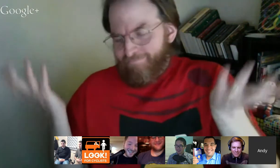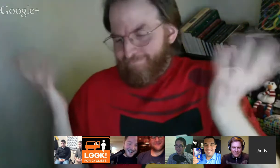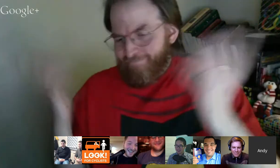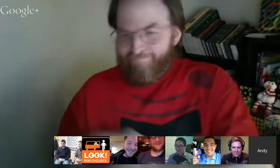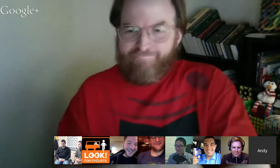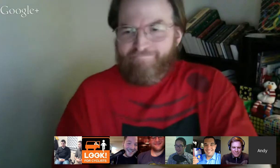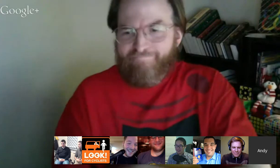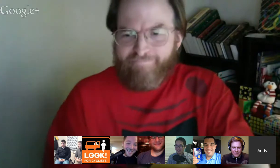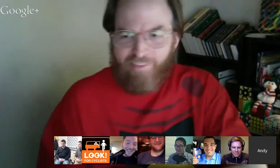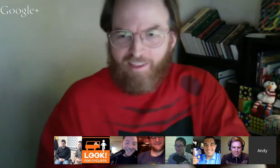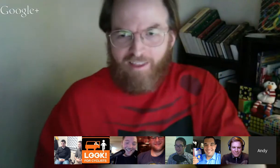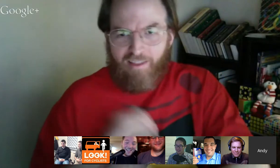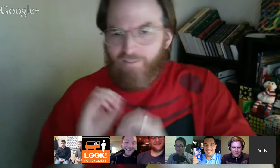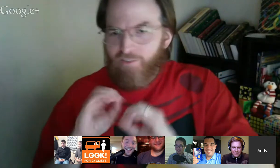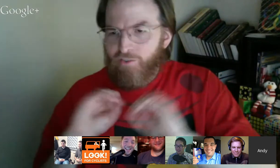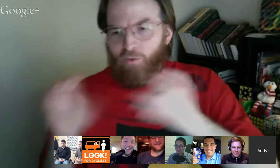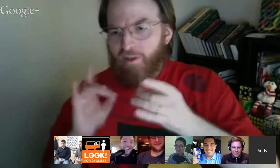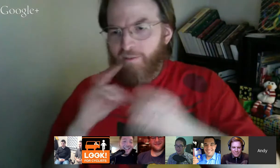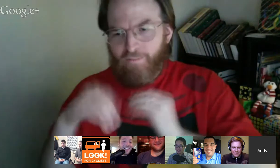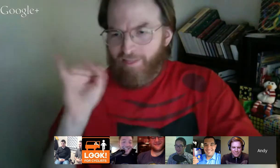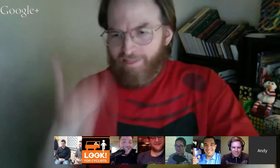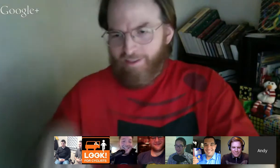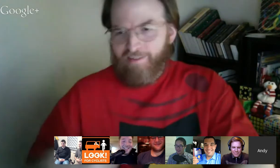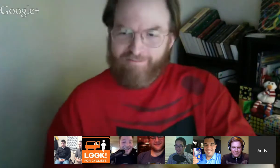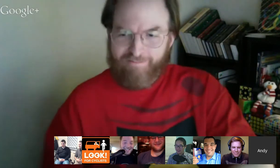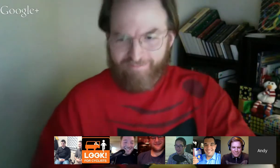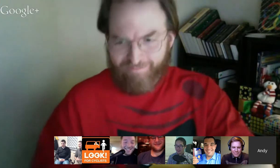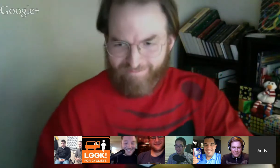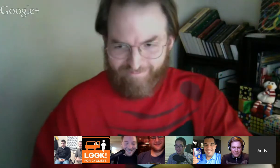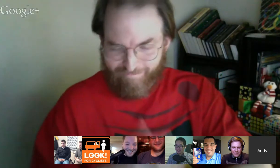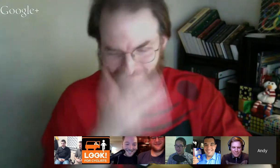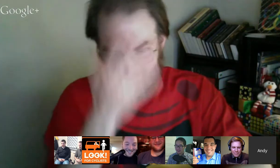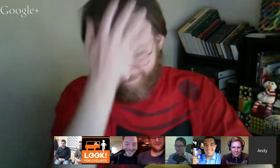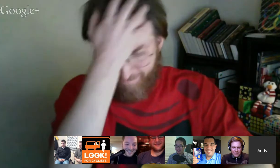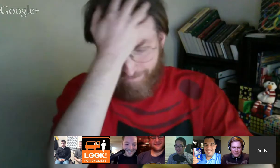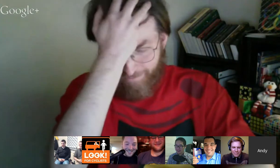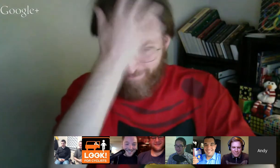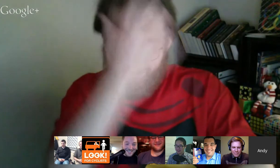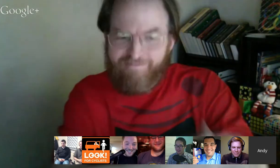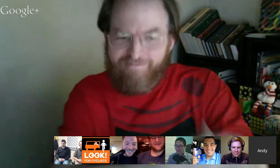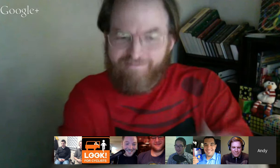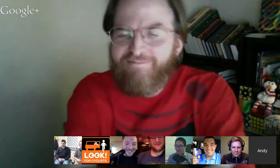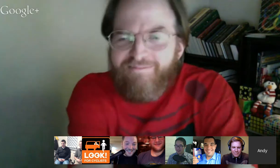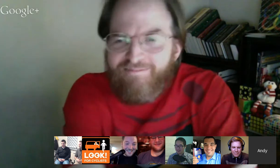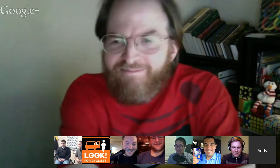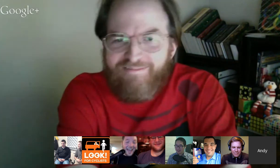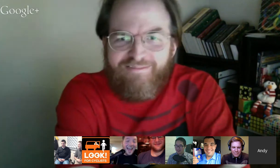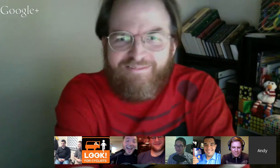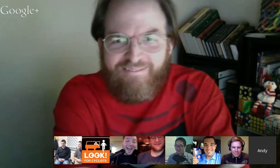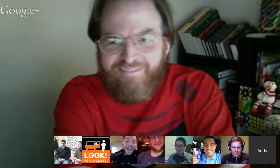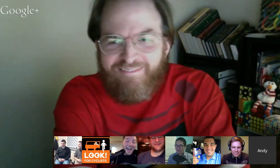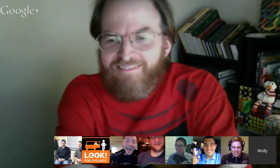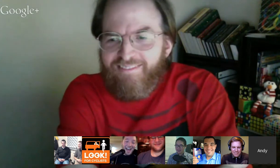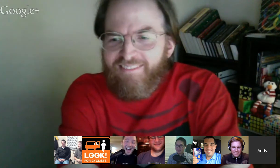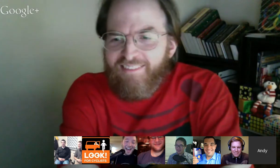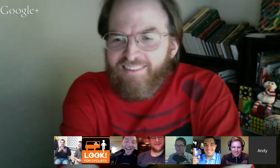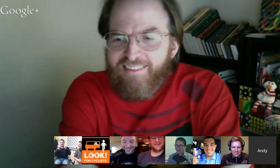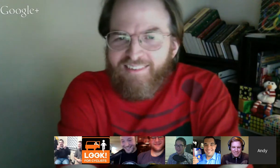we would just shout. Yeah. I really don't have any stories connected to that, unfortunately.